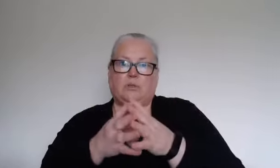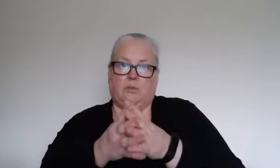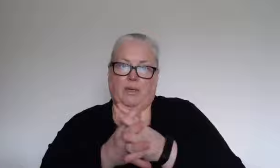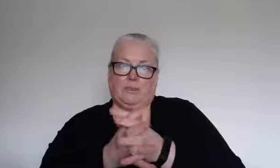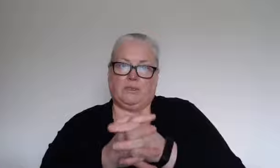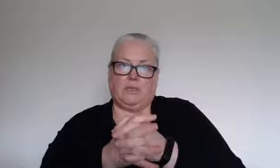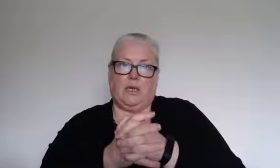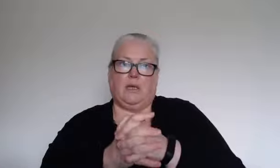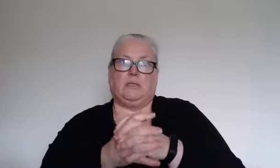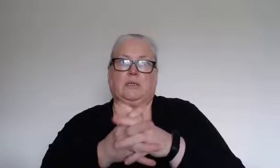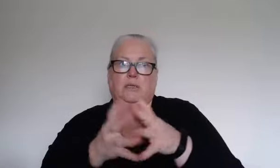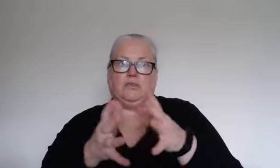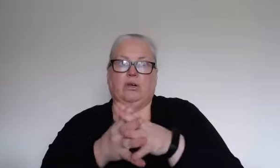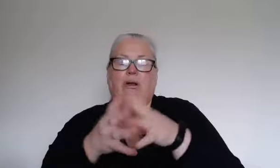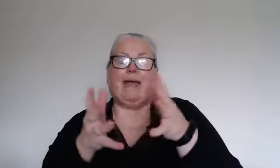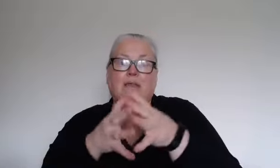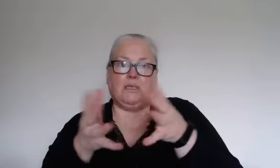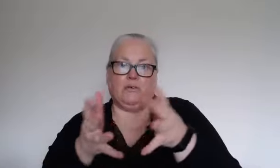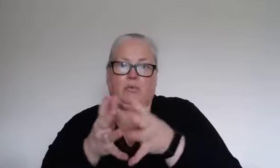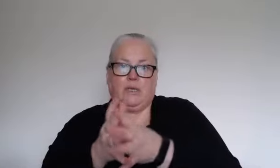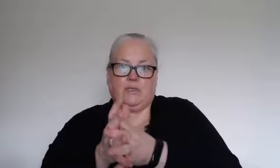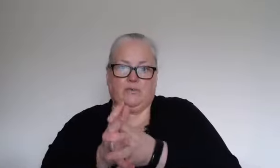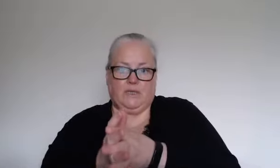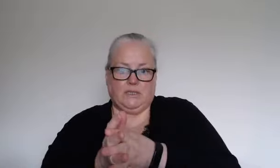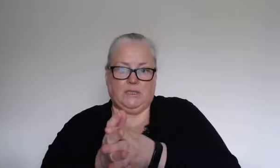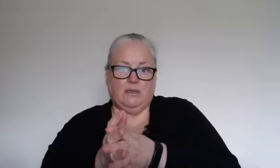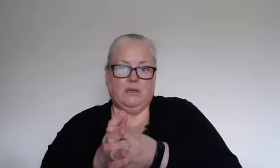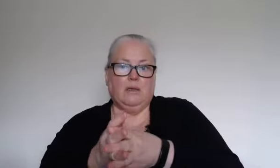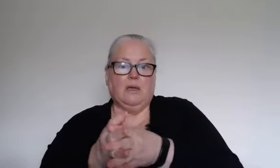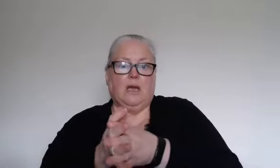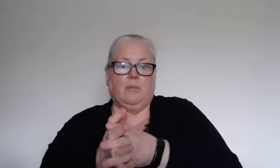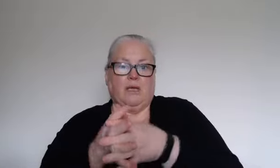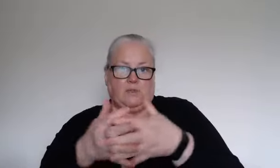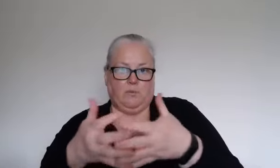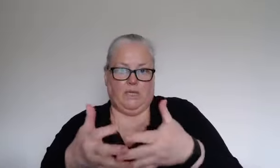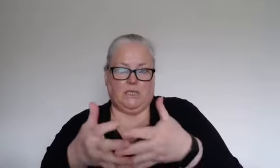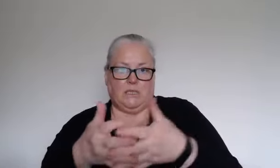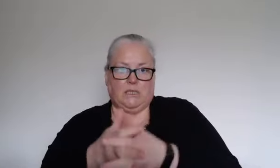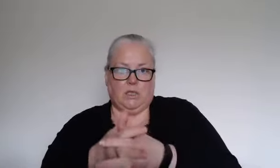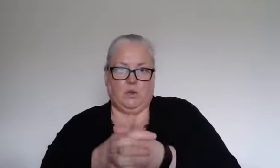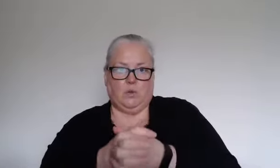about dietary or healthier ways of eating, as a means to